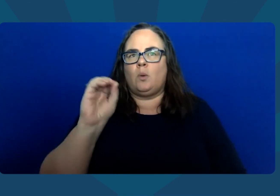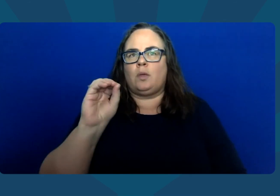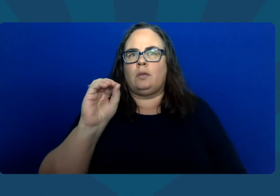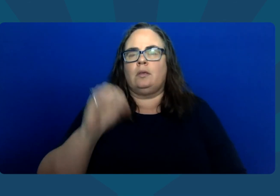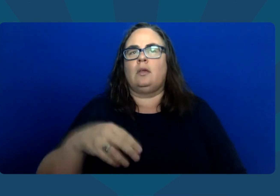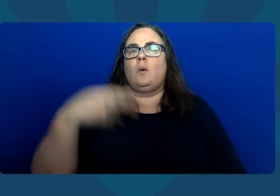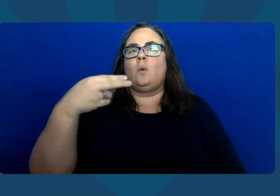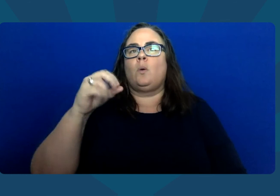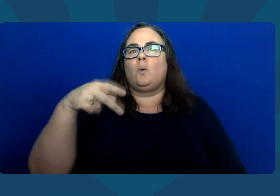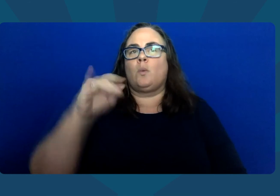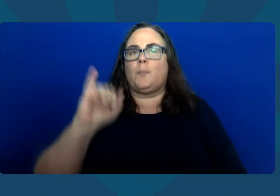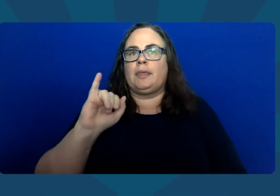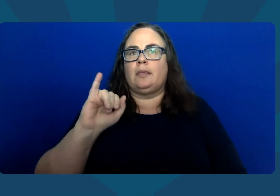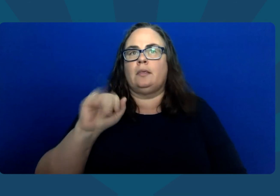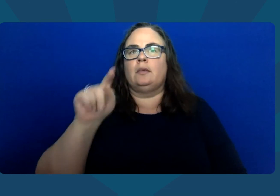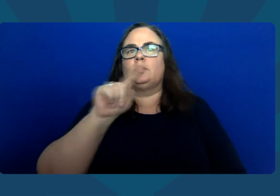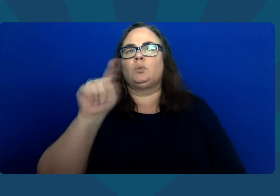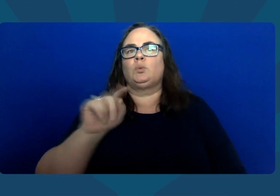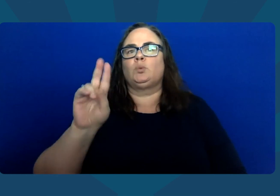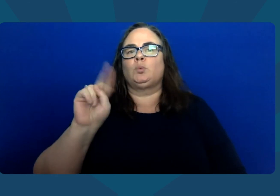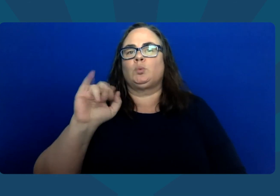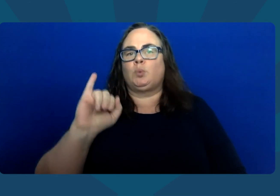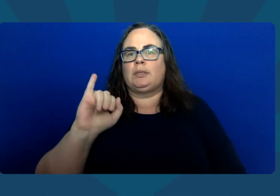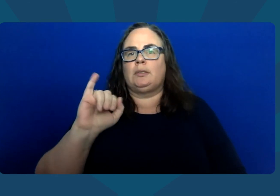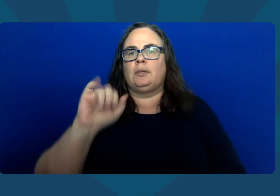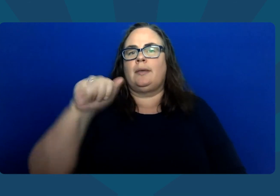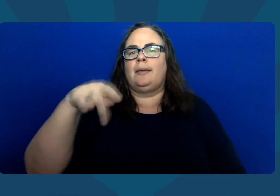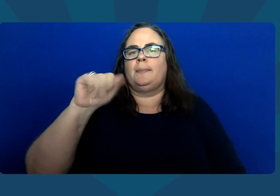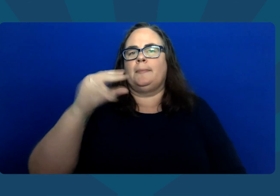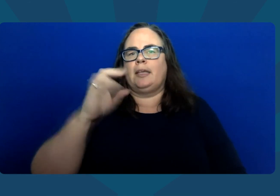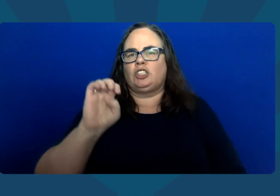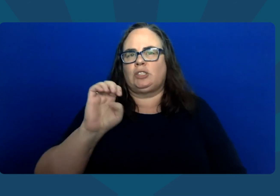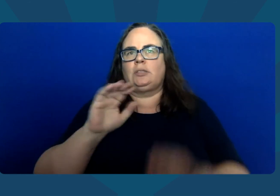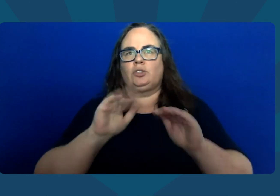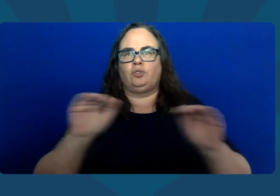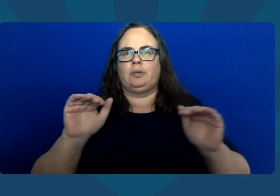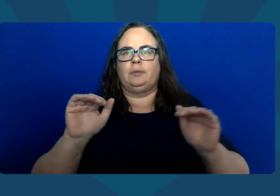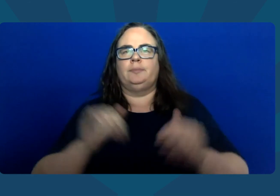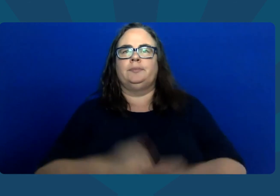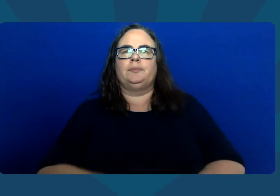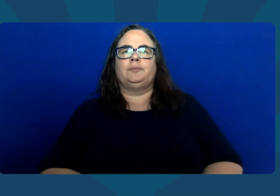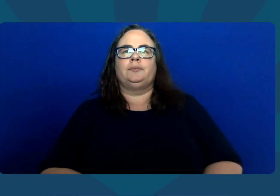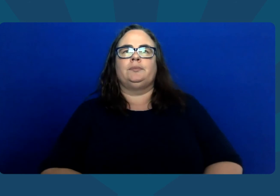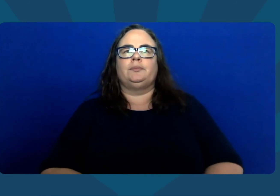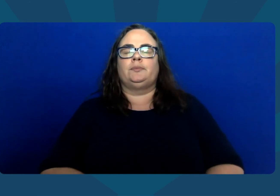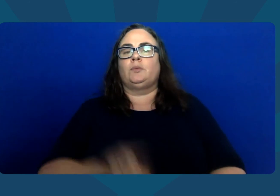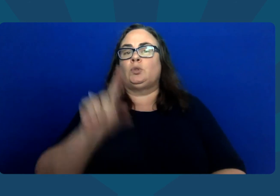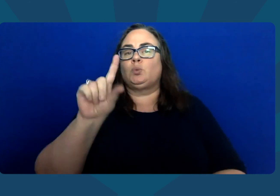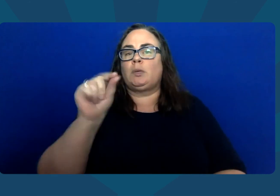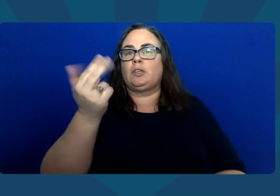Hopi, Zuni, and Apache children.